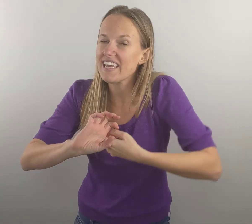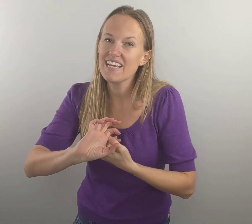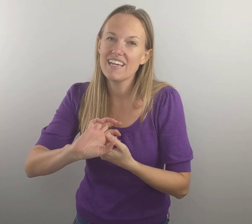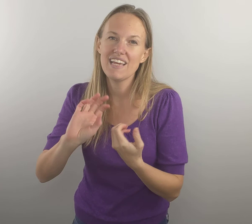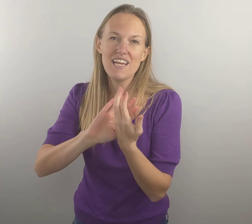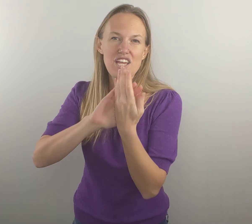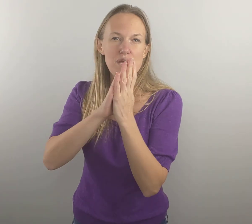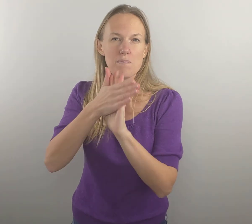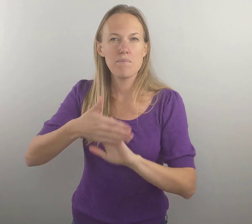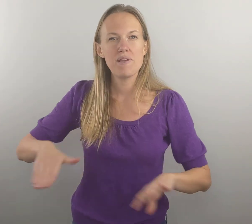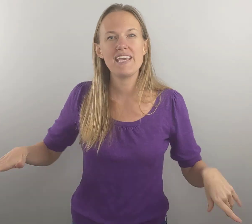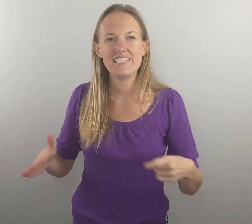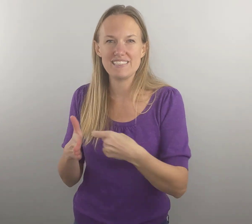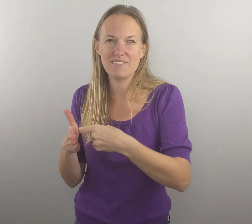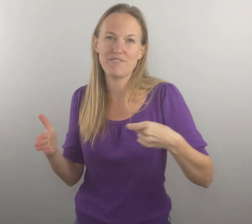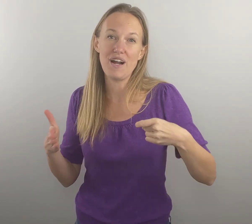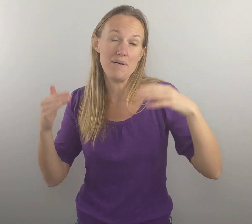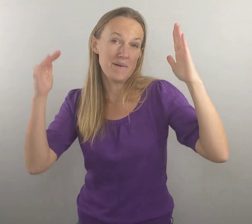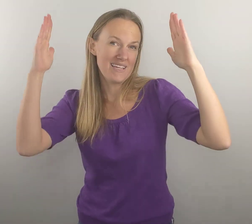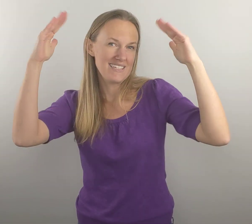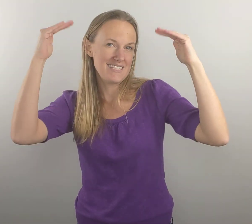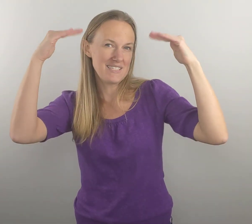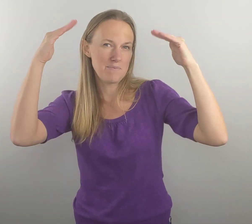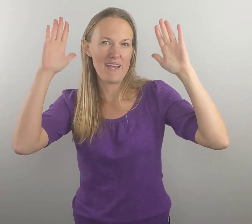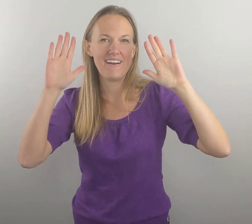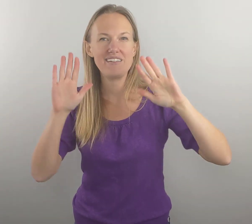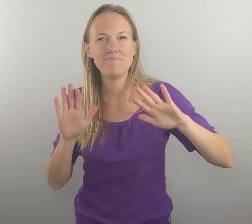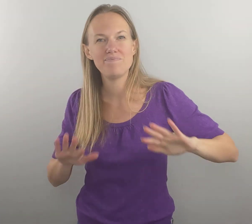mourning, peace from despair.